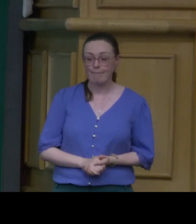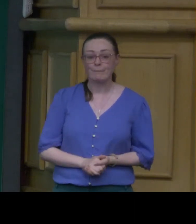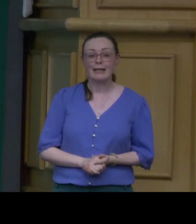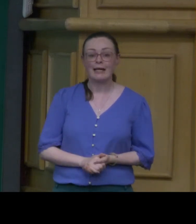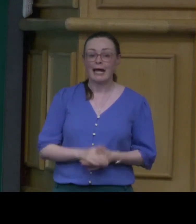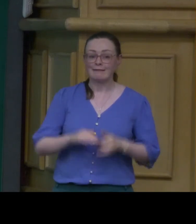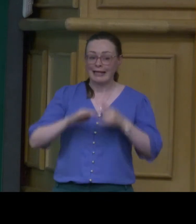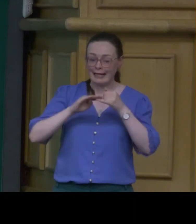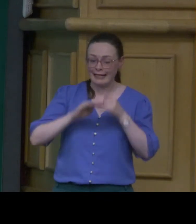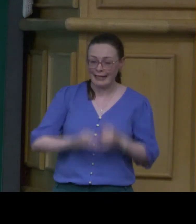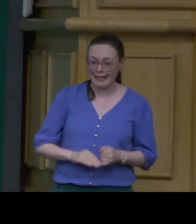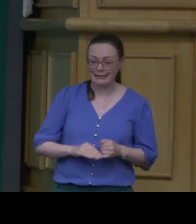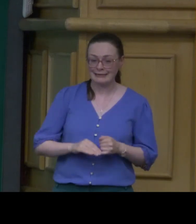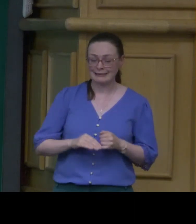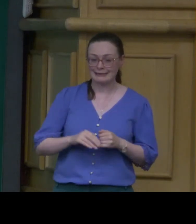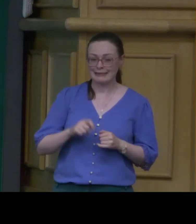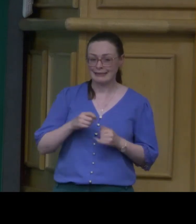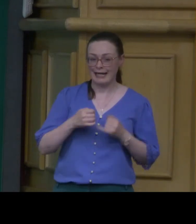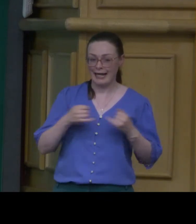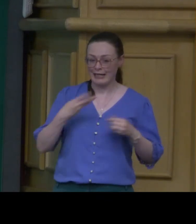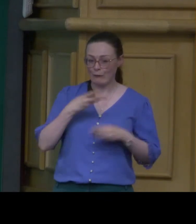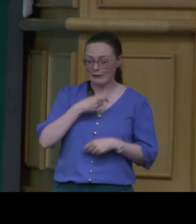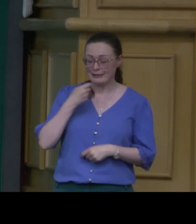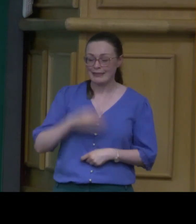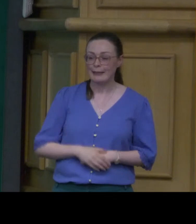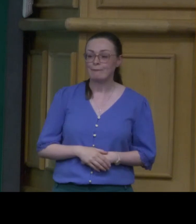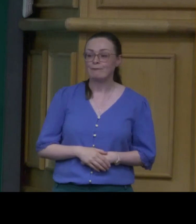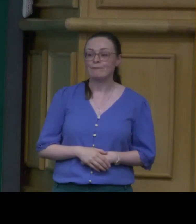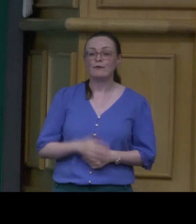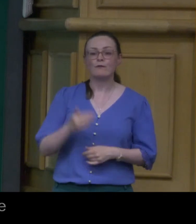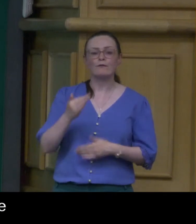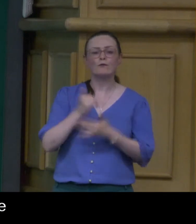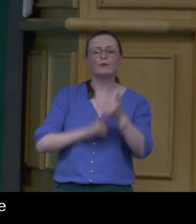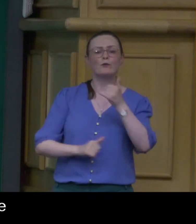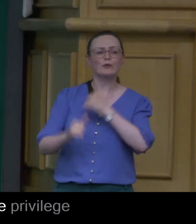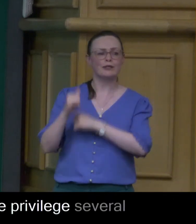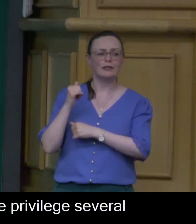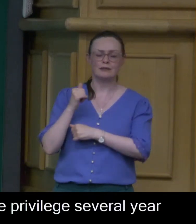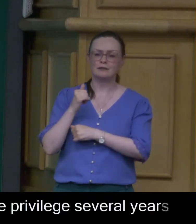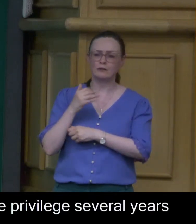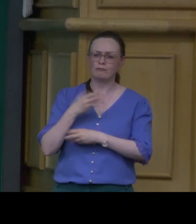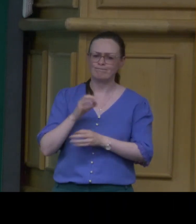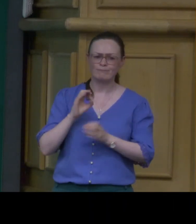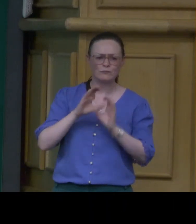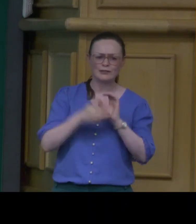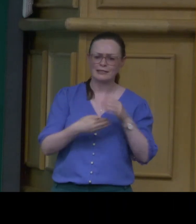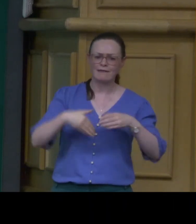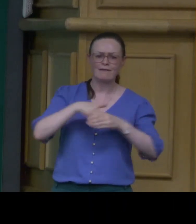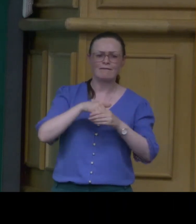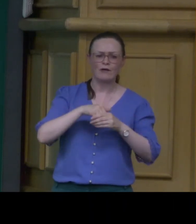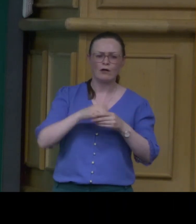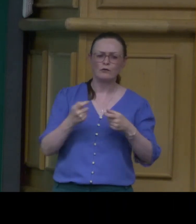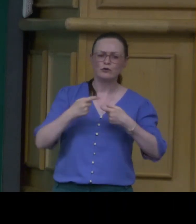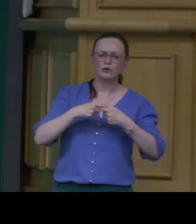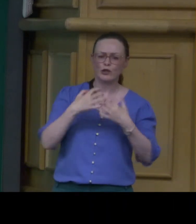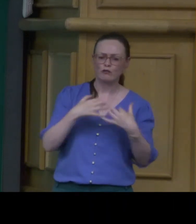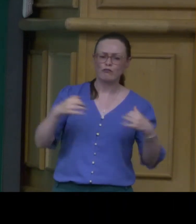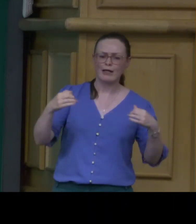very last line I would share is I had the privilege several years ago to attend a Joint Oireachtas Committee